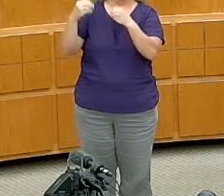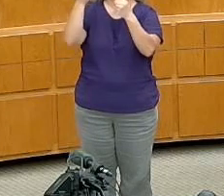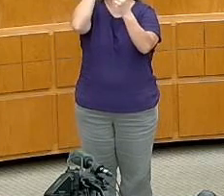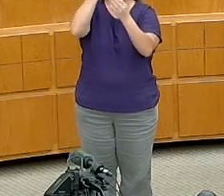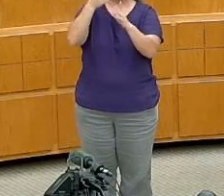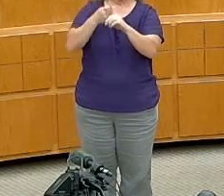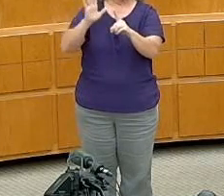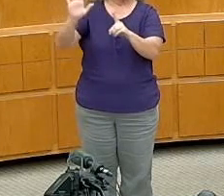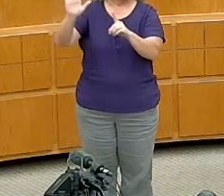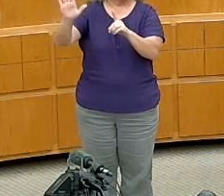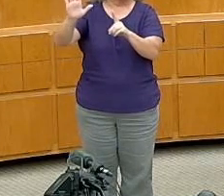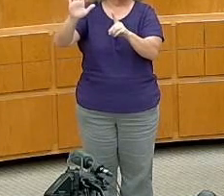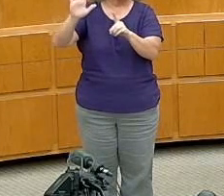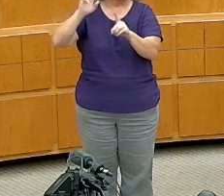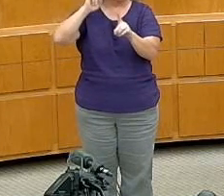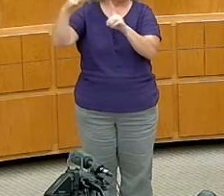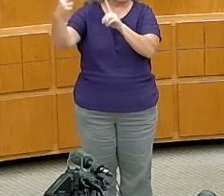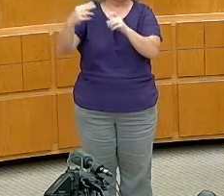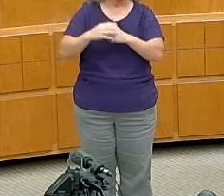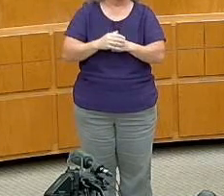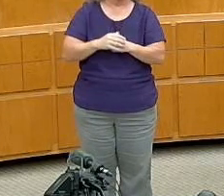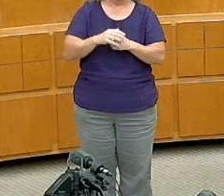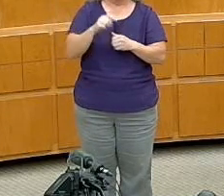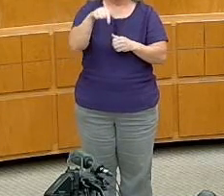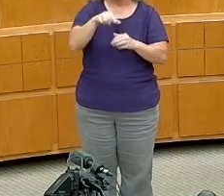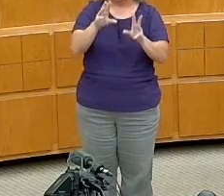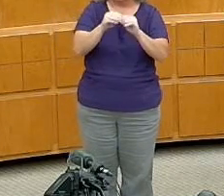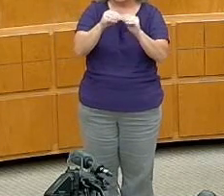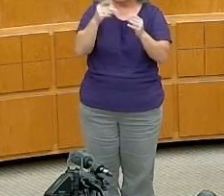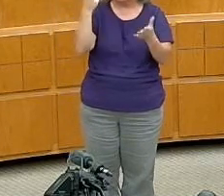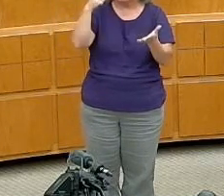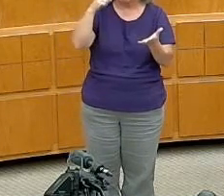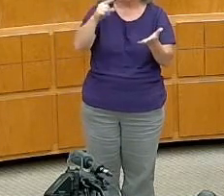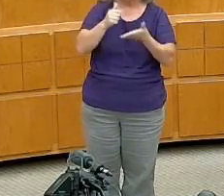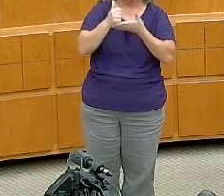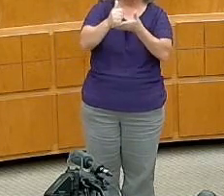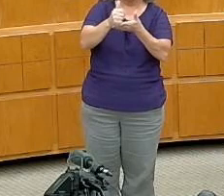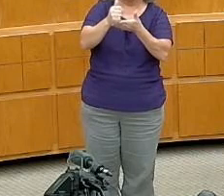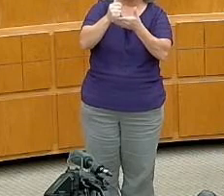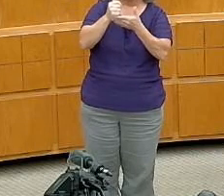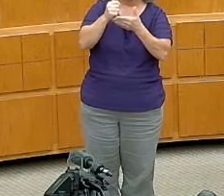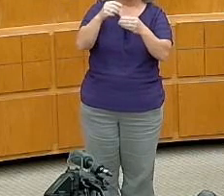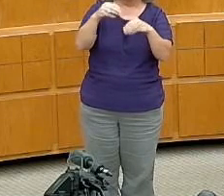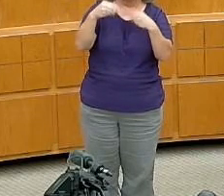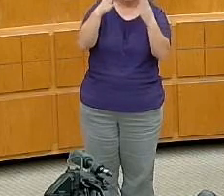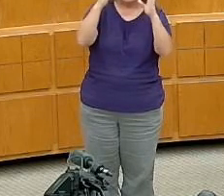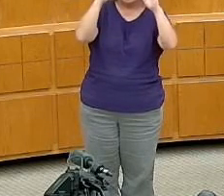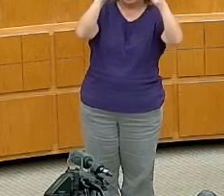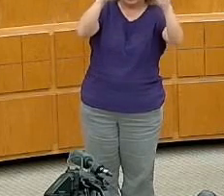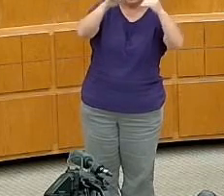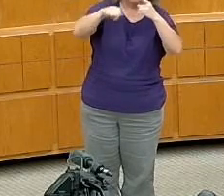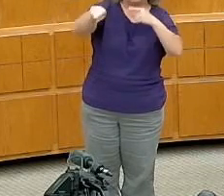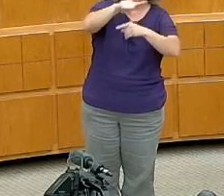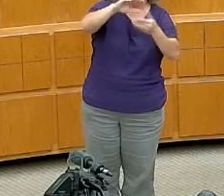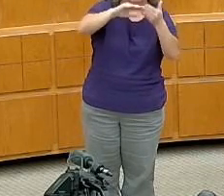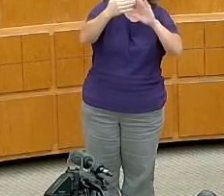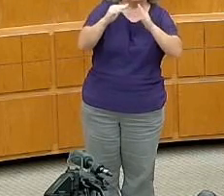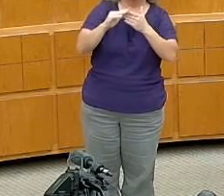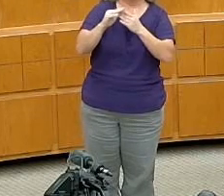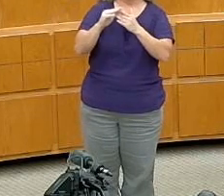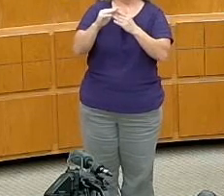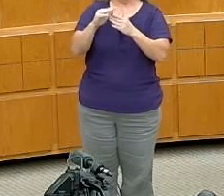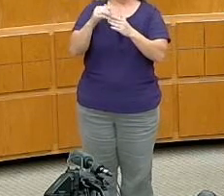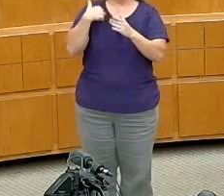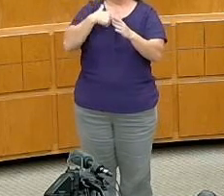So these briefings are meant to help educate the community. As we learn new information about COVID-19, we're sharing it with the